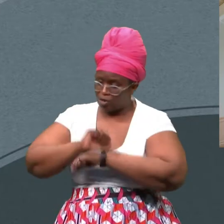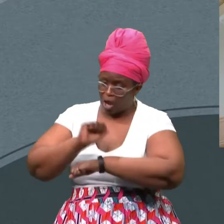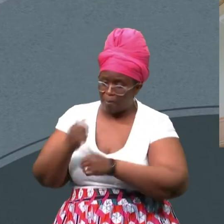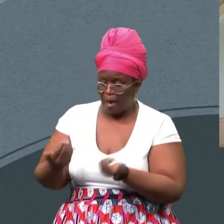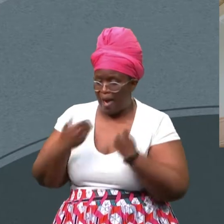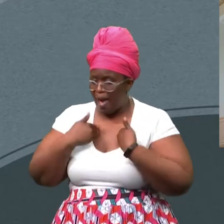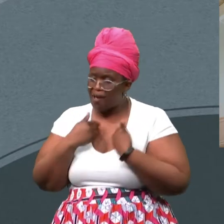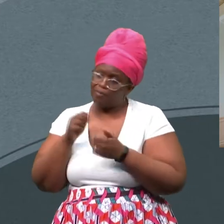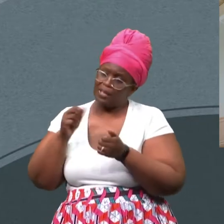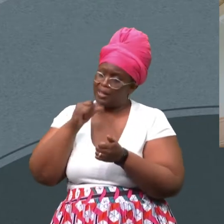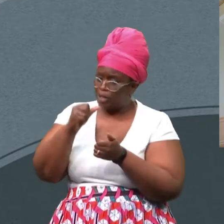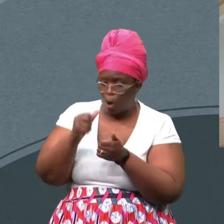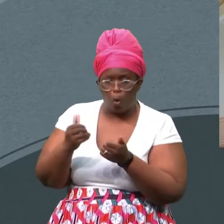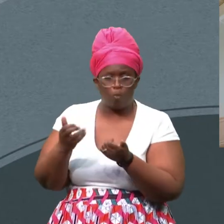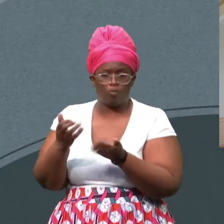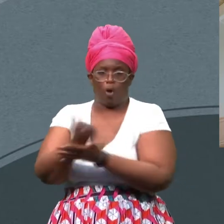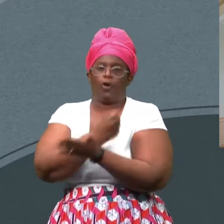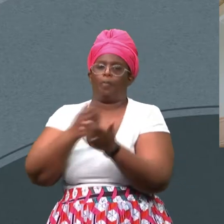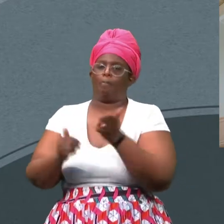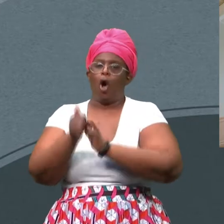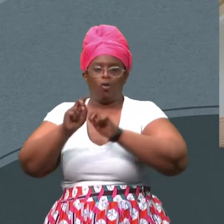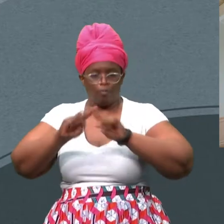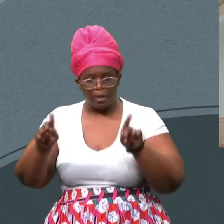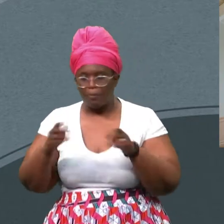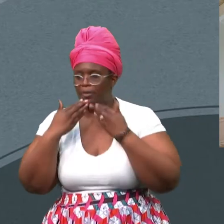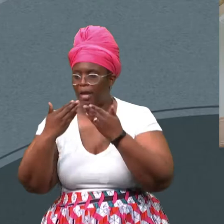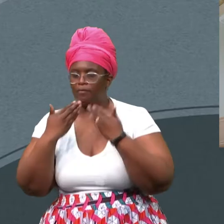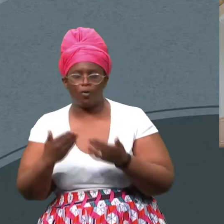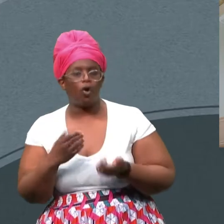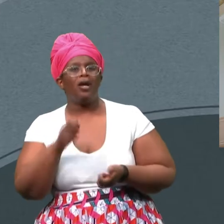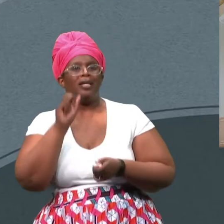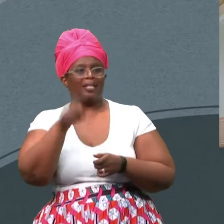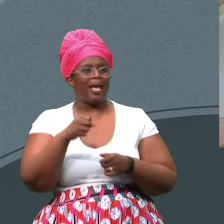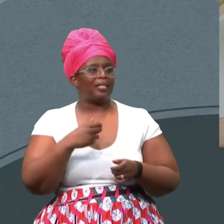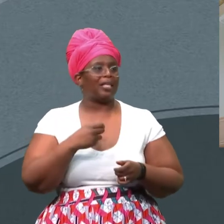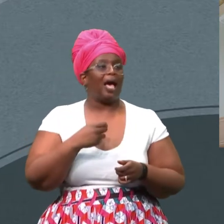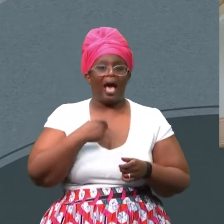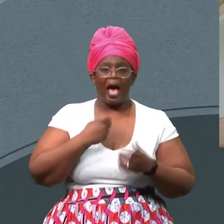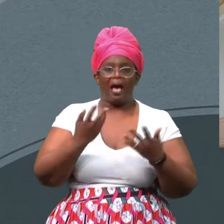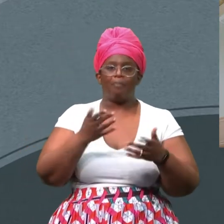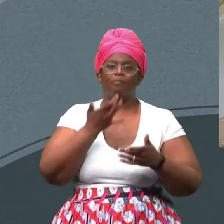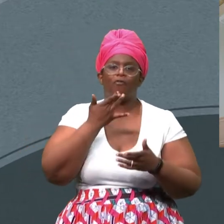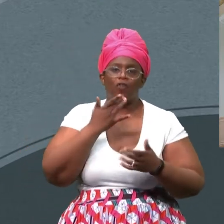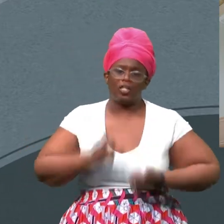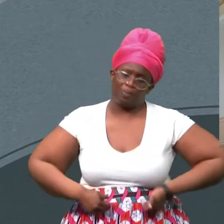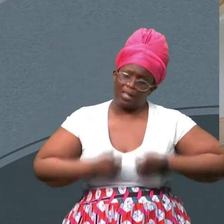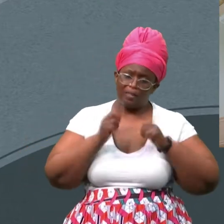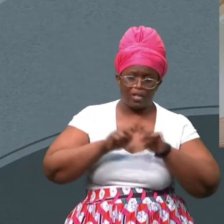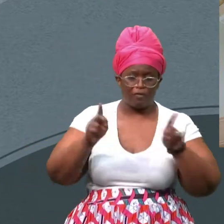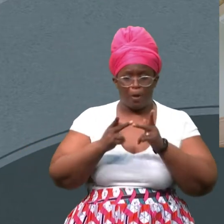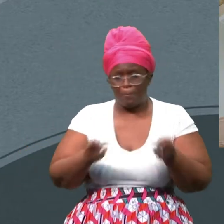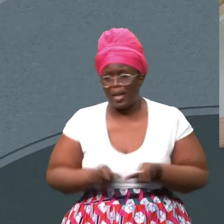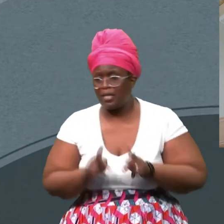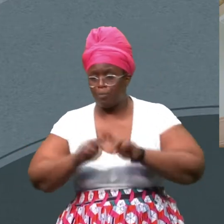grateful for where I'm living, even though I'd rather live somewhere different. Come on, is there anybody listening to me as I preach